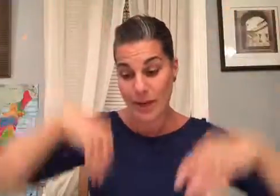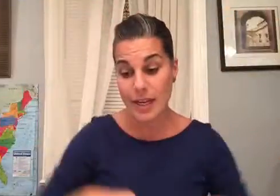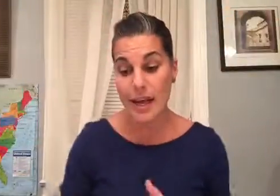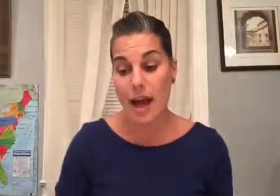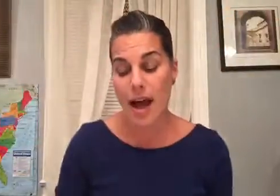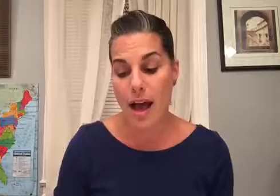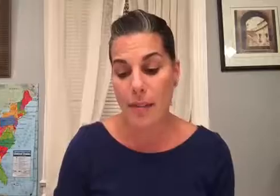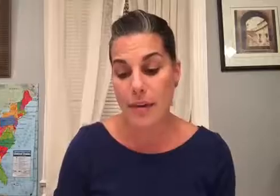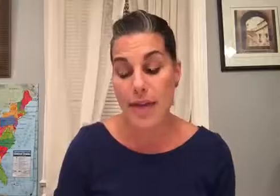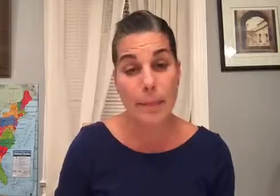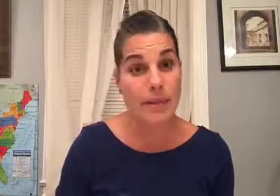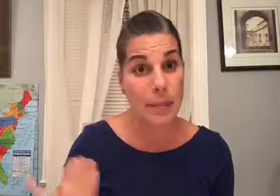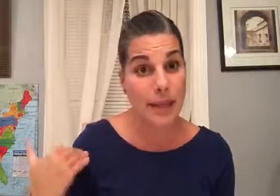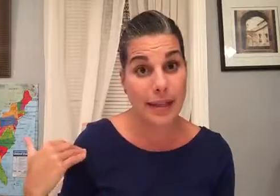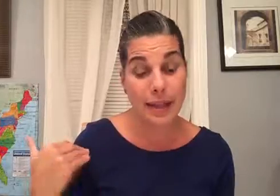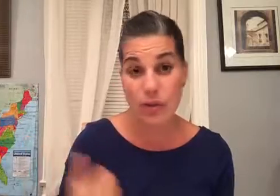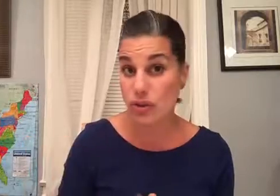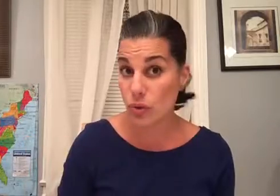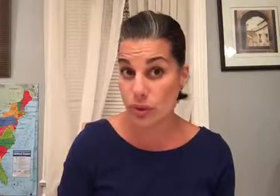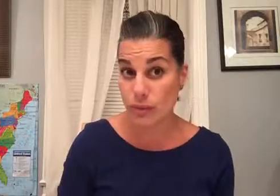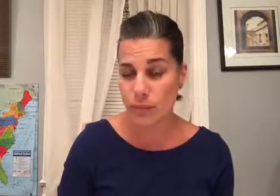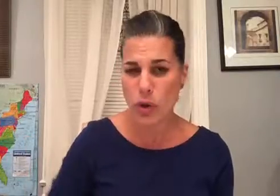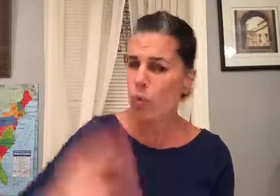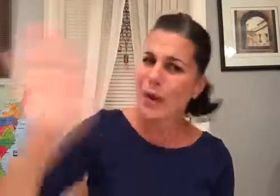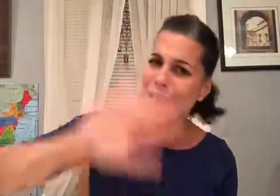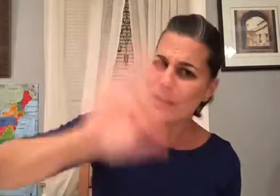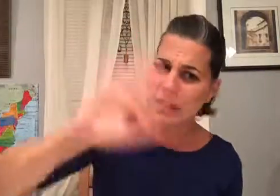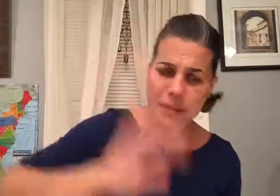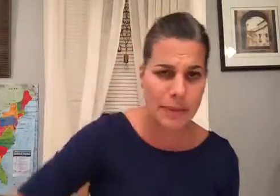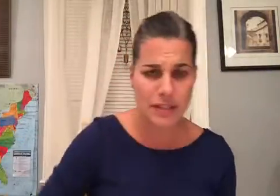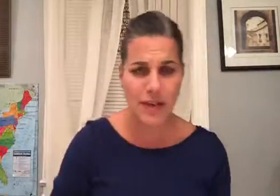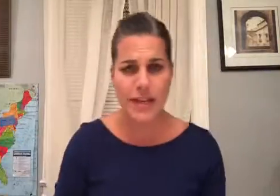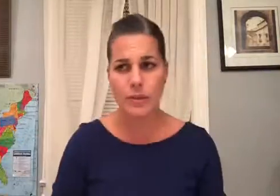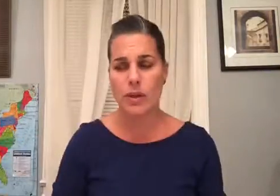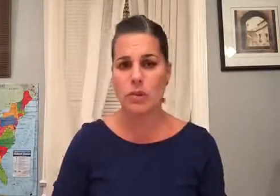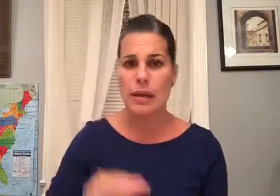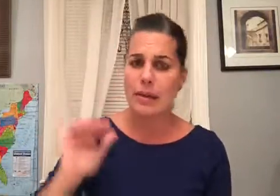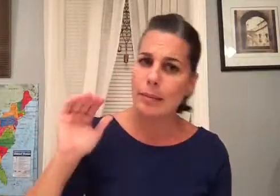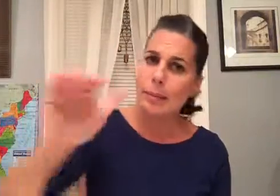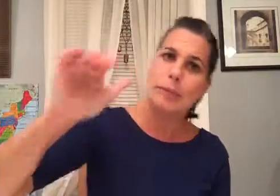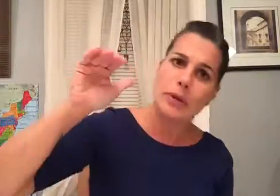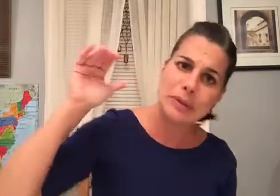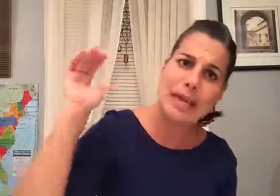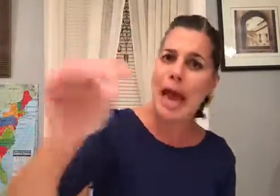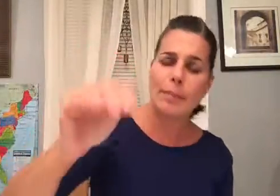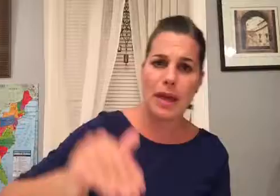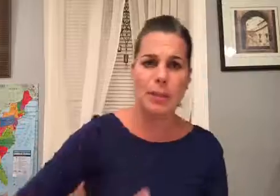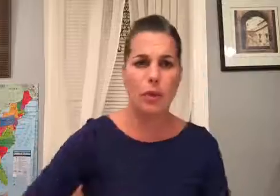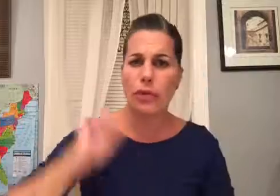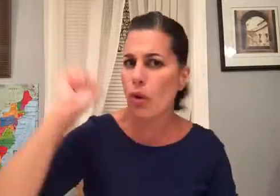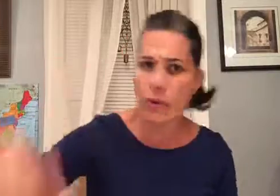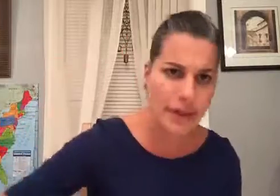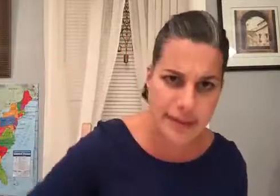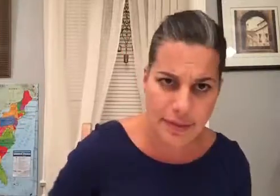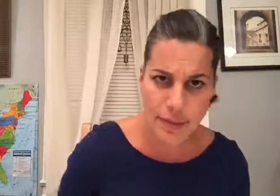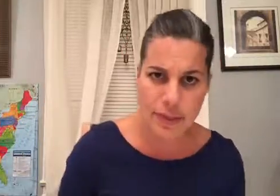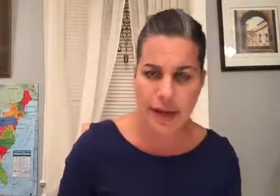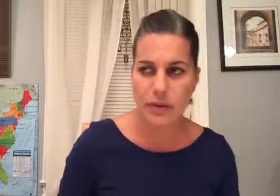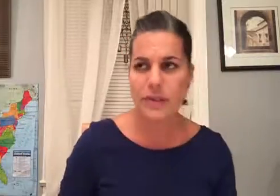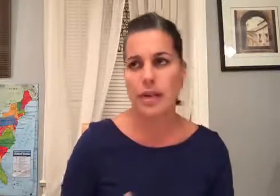Right? Tapping someone lightly on the shoulder. We don't wave in somebody's face. We don't tap them. We don't throw things at them to get their